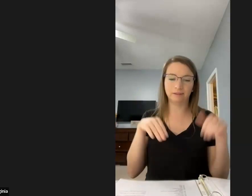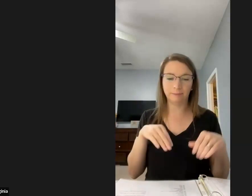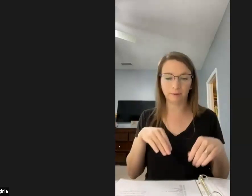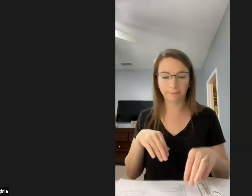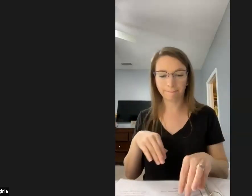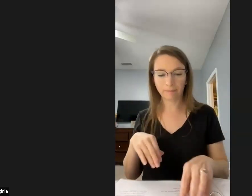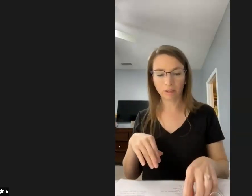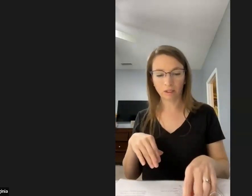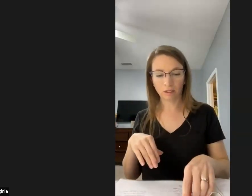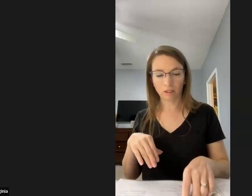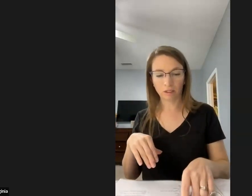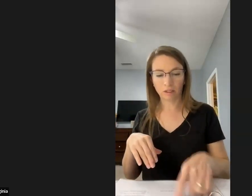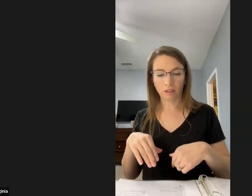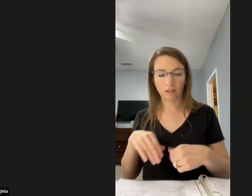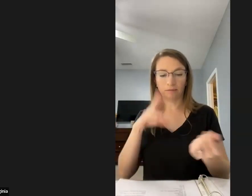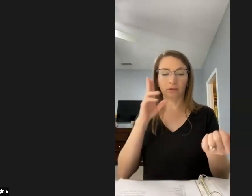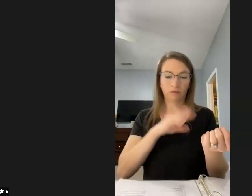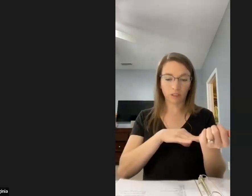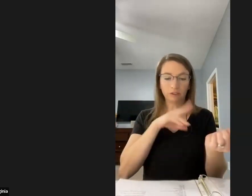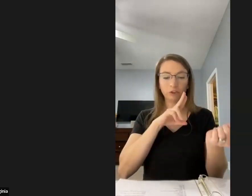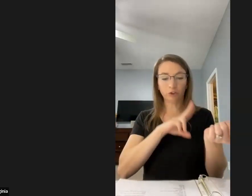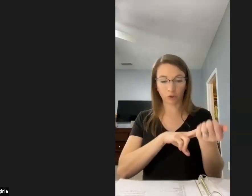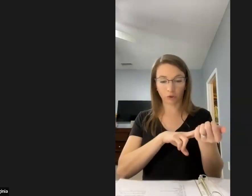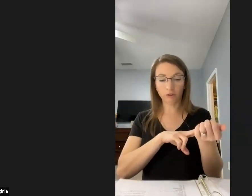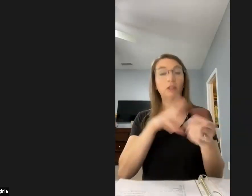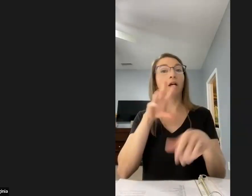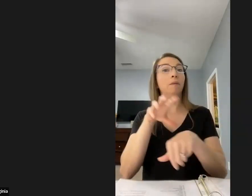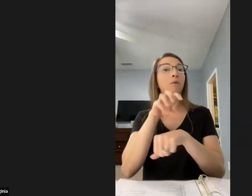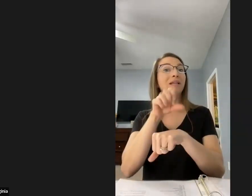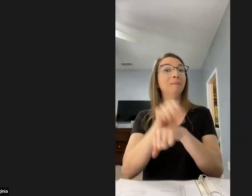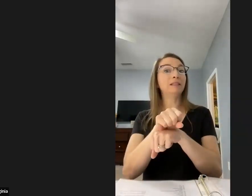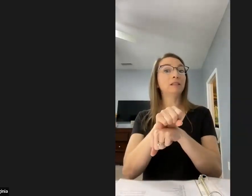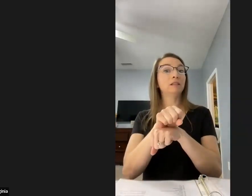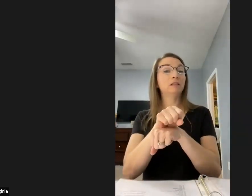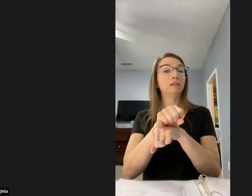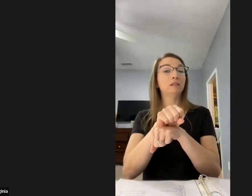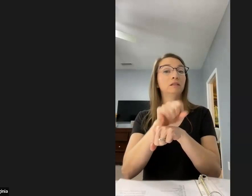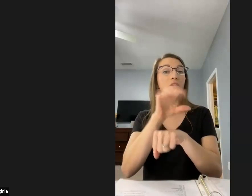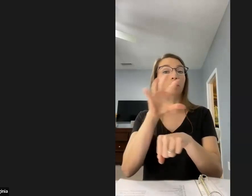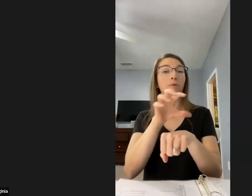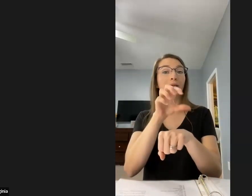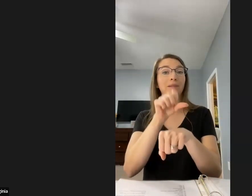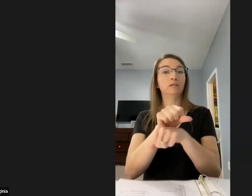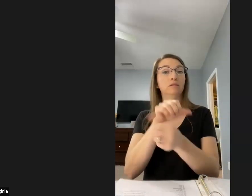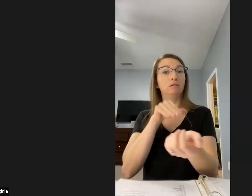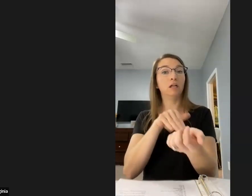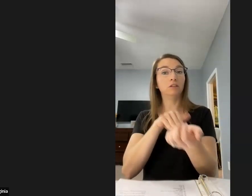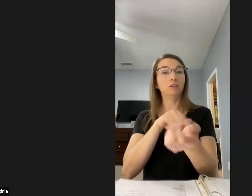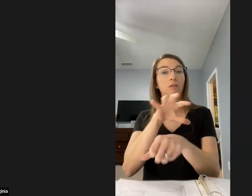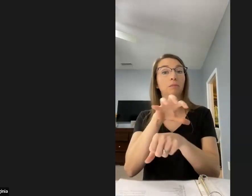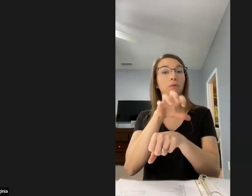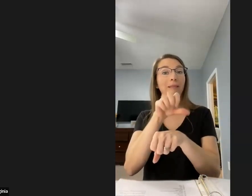simple. So doctor, nurse, appointment. So doctor's